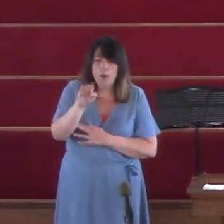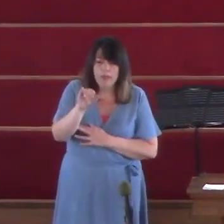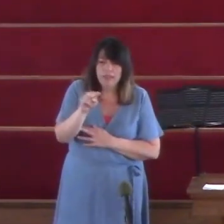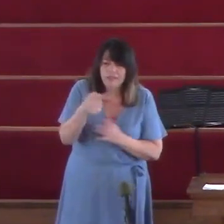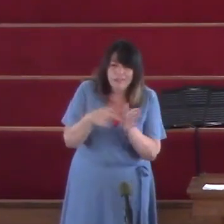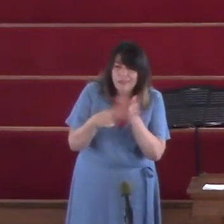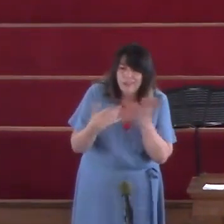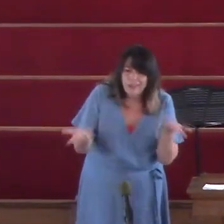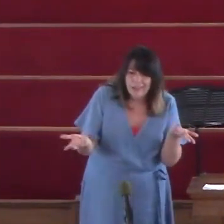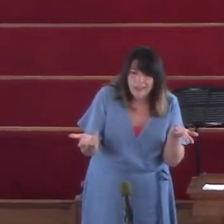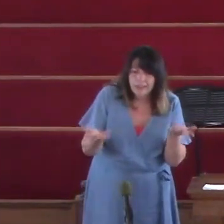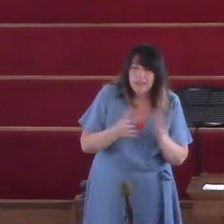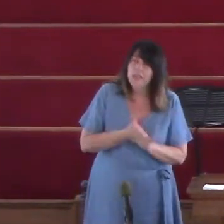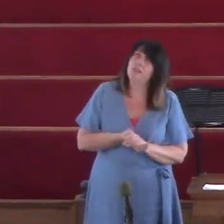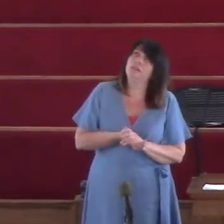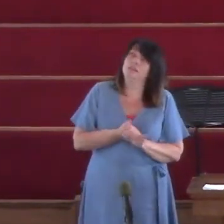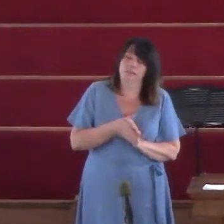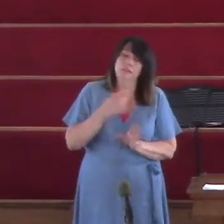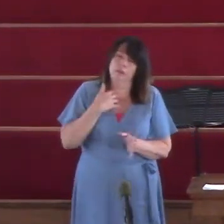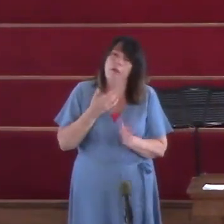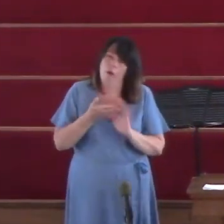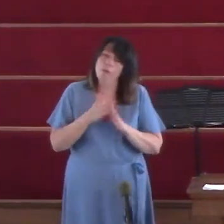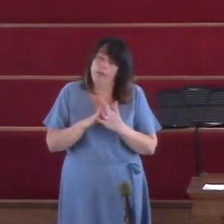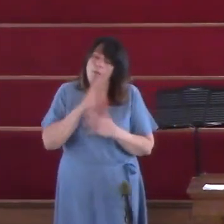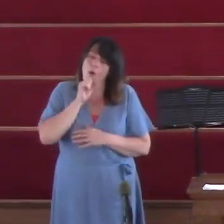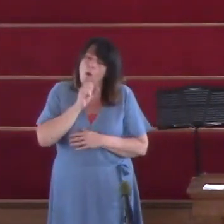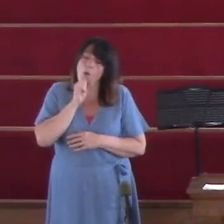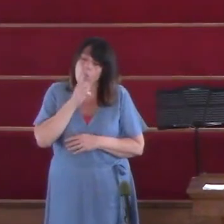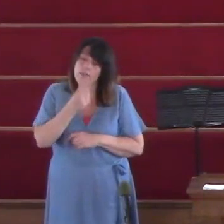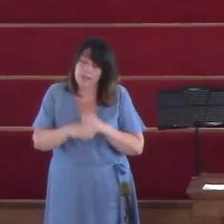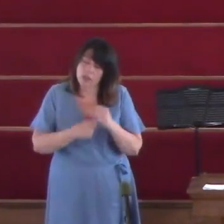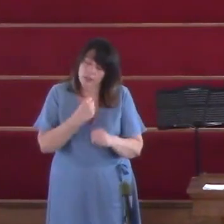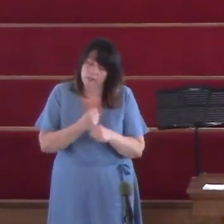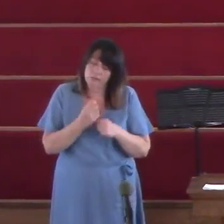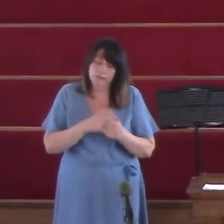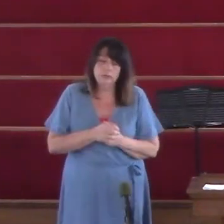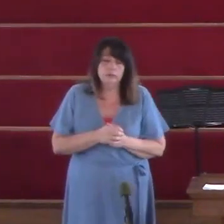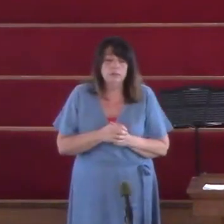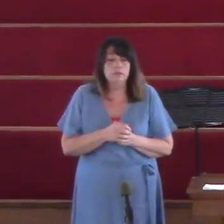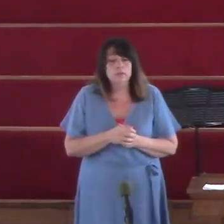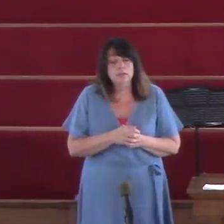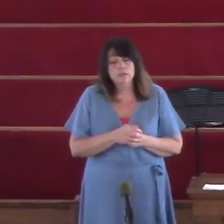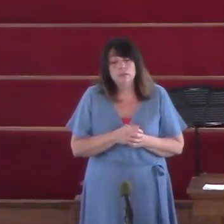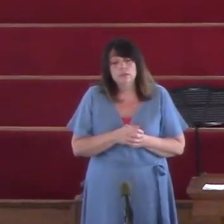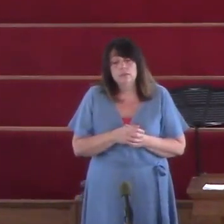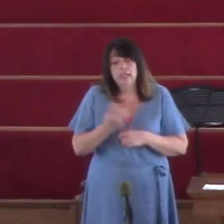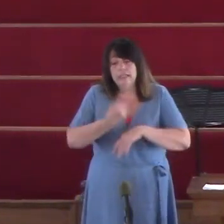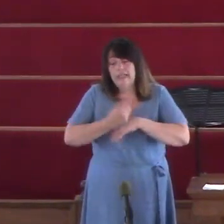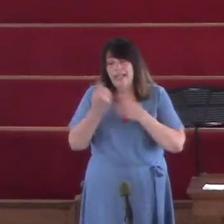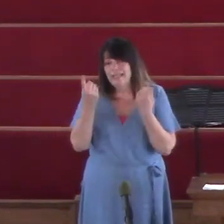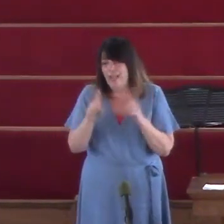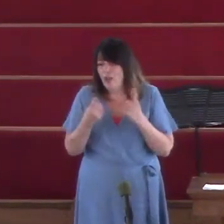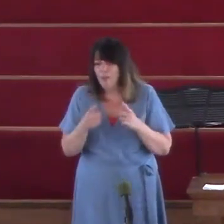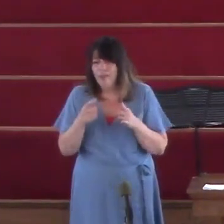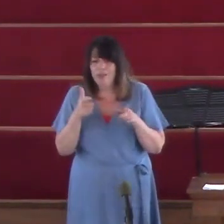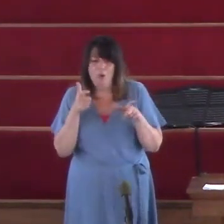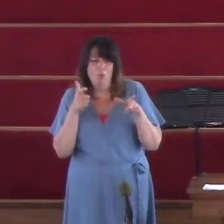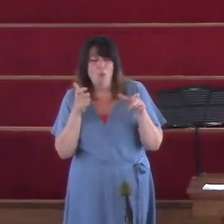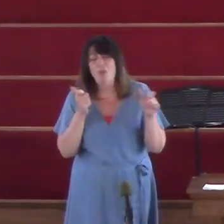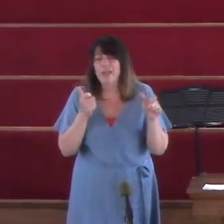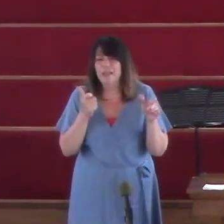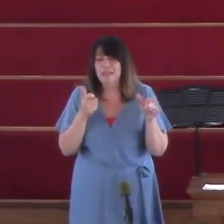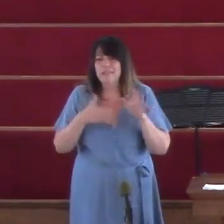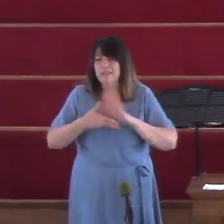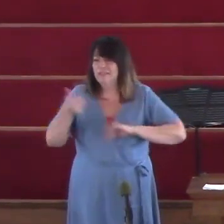the days go by? And I'll tell you, the days are passing by so quickly. And I thought of what the words were spoken by that